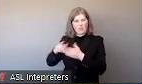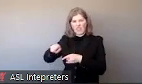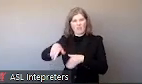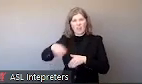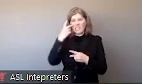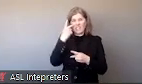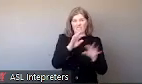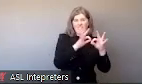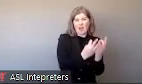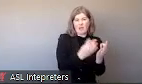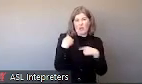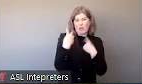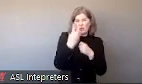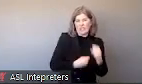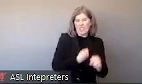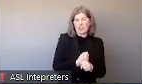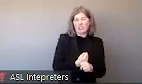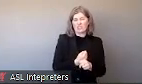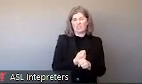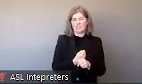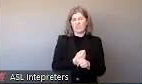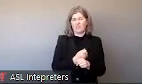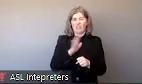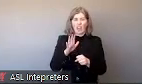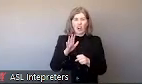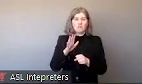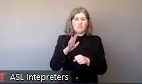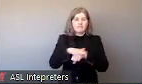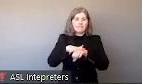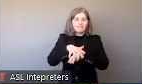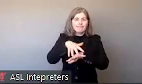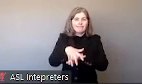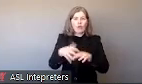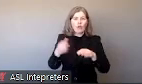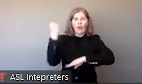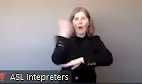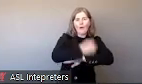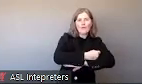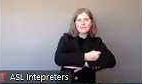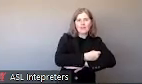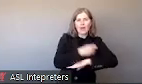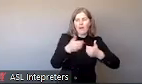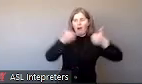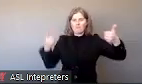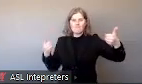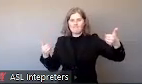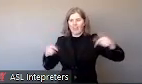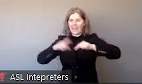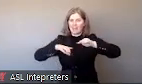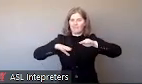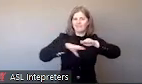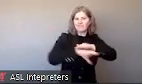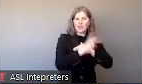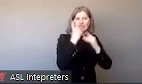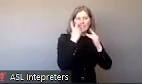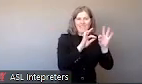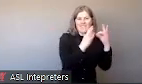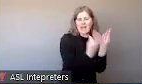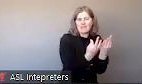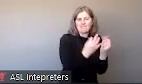years. Their reservation closed and they weren't in it when it closed. And so they're not able to get back